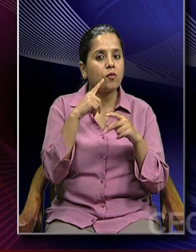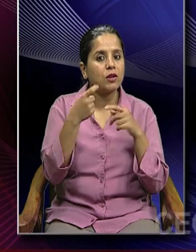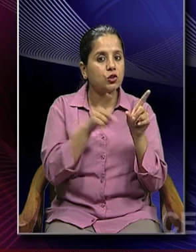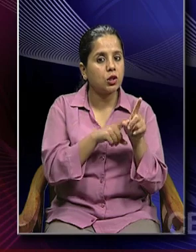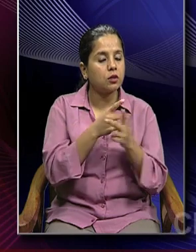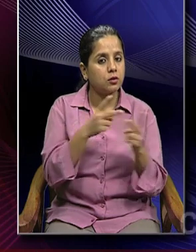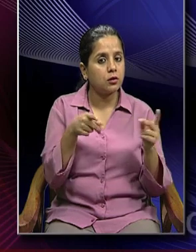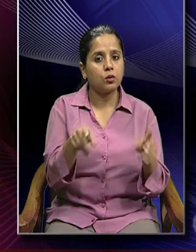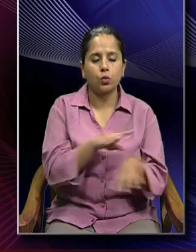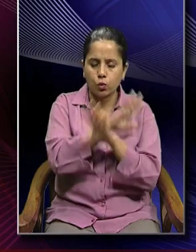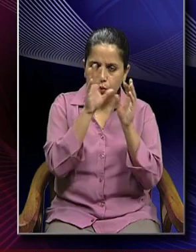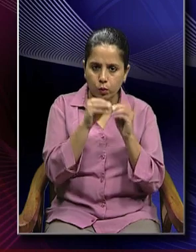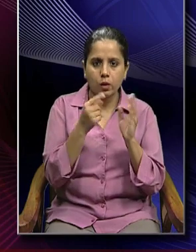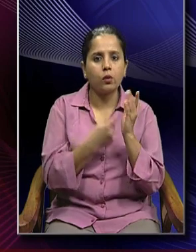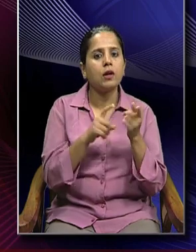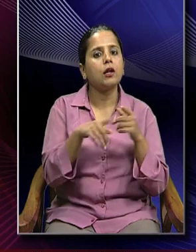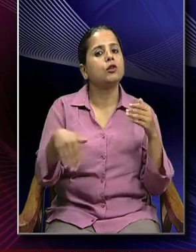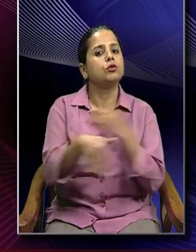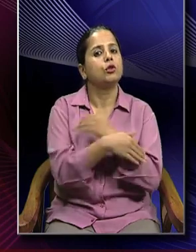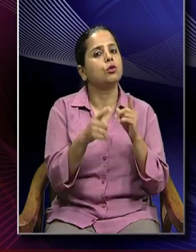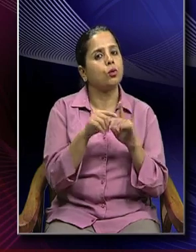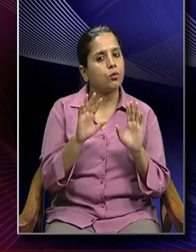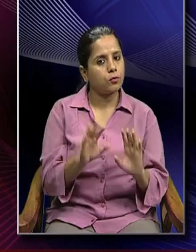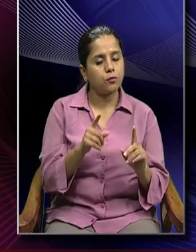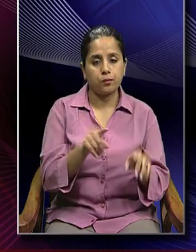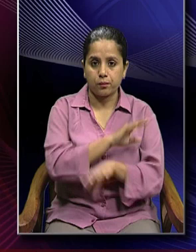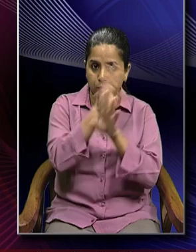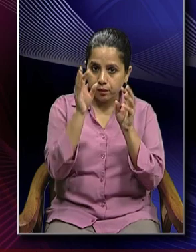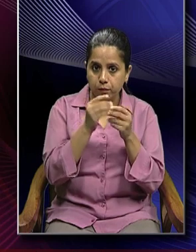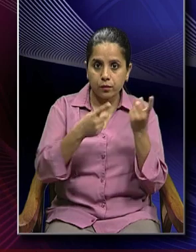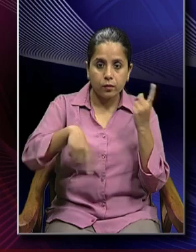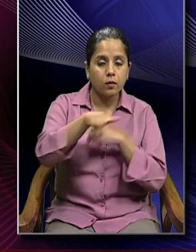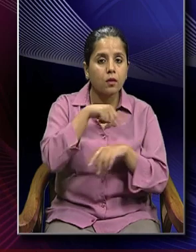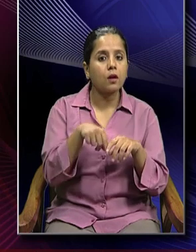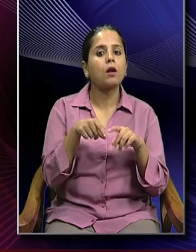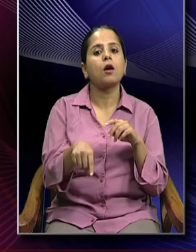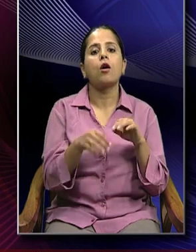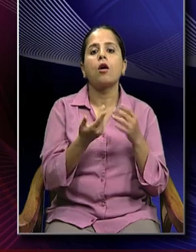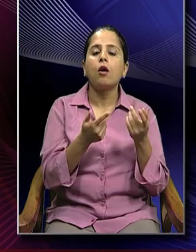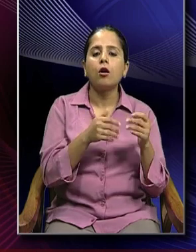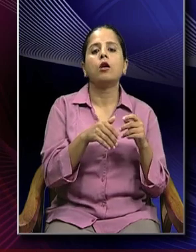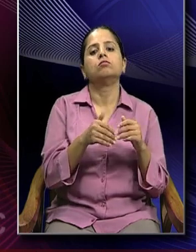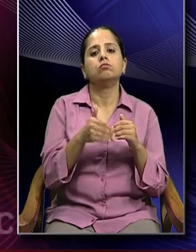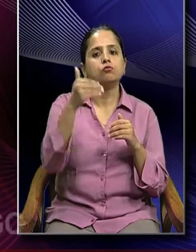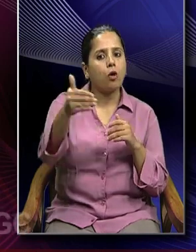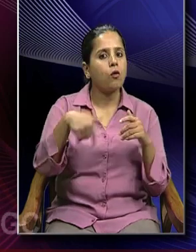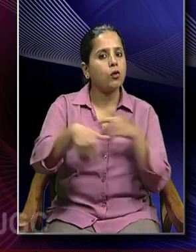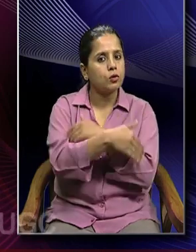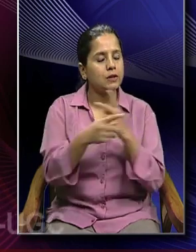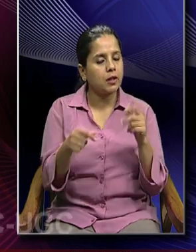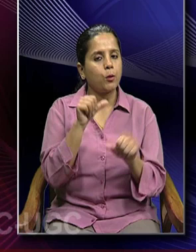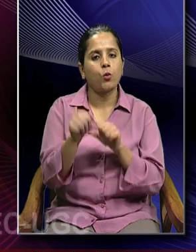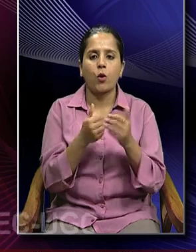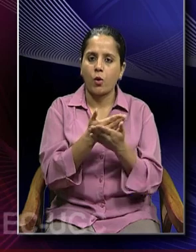entire re-engineering is done. Essence of this entire task of forward engineering lies in aligning these three